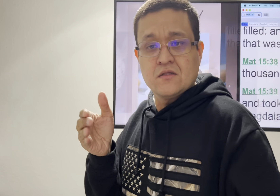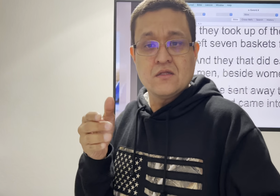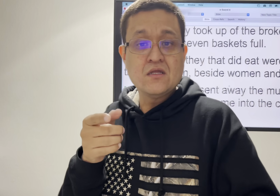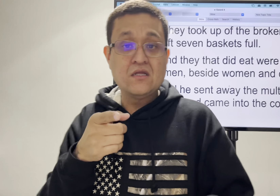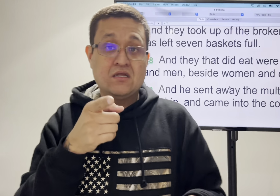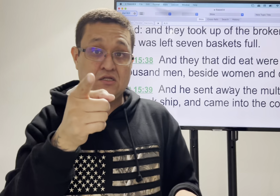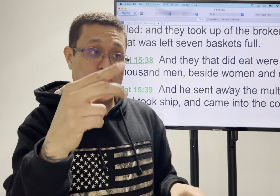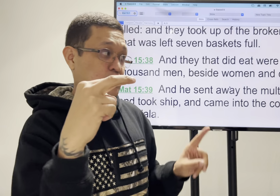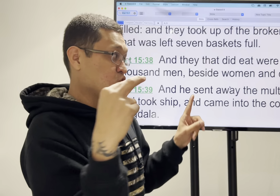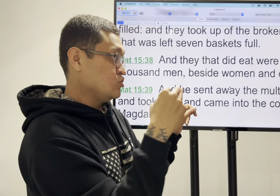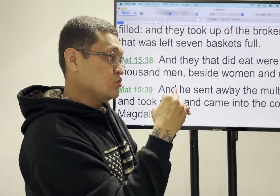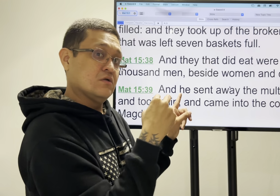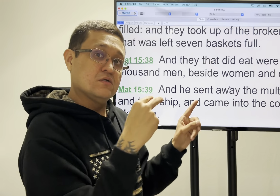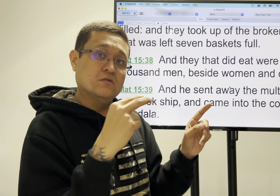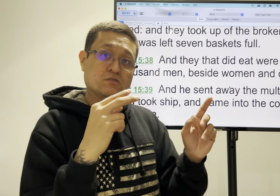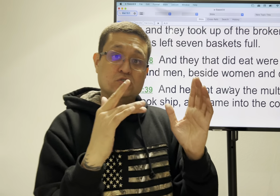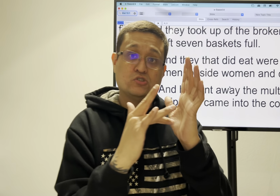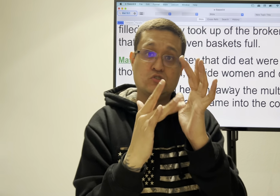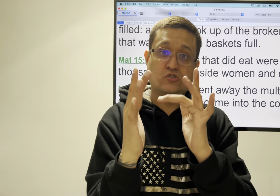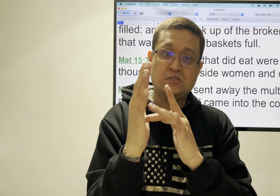what do we do for spiritual things?